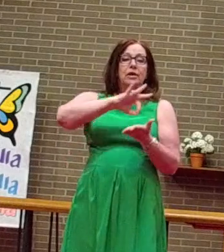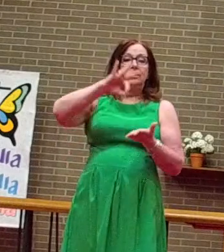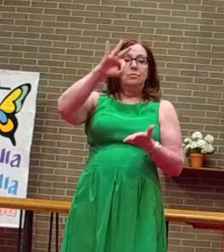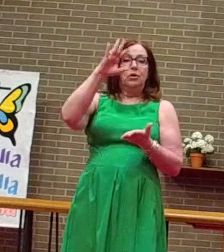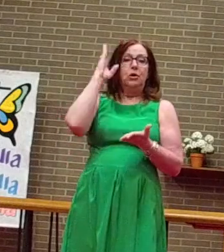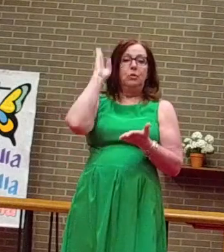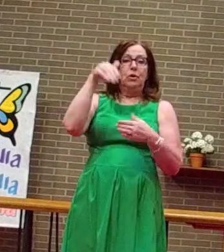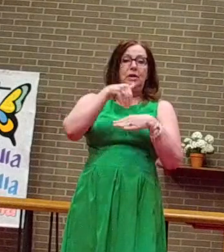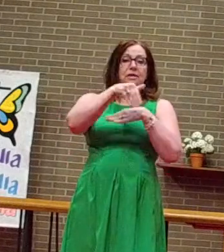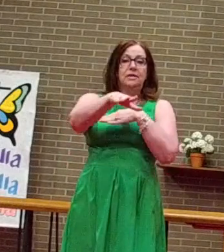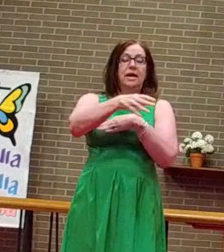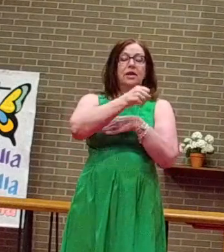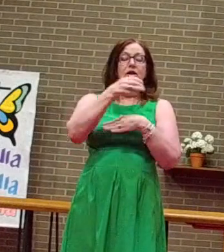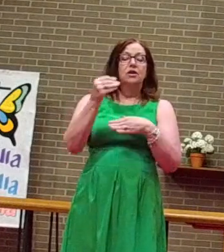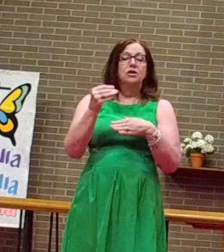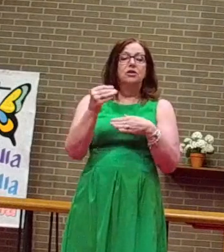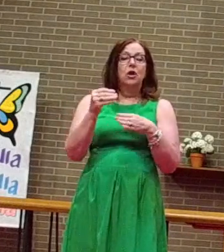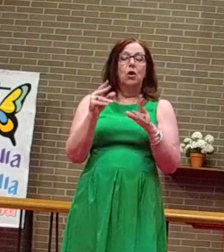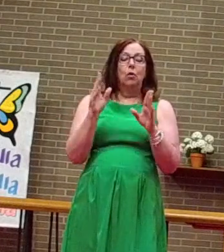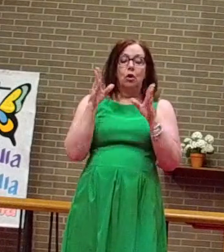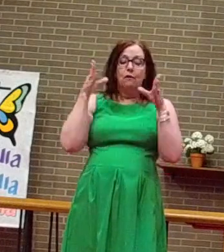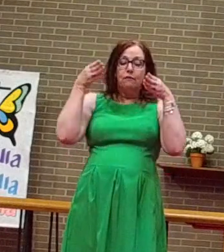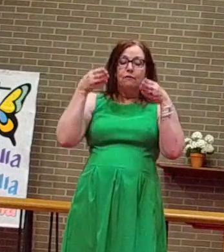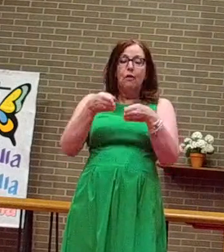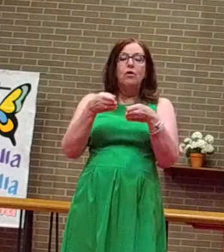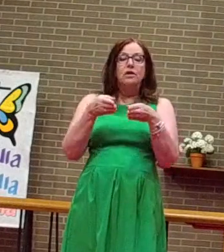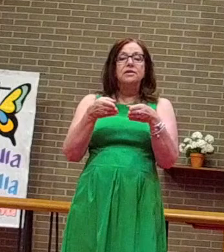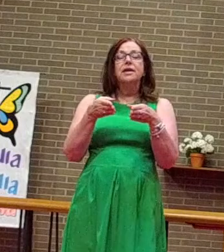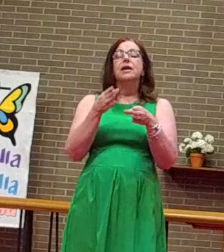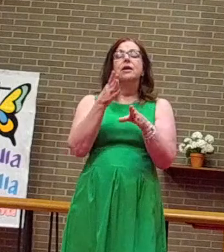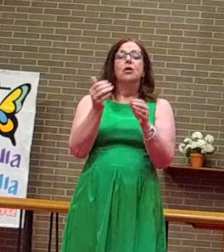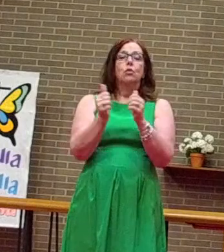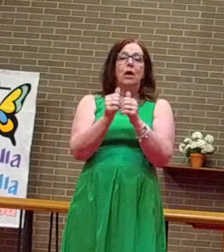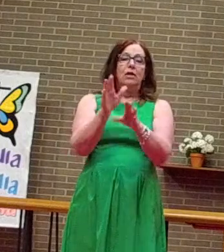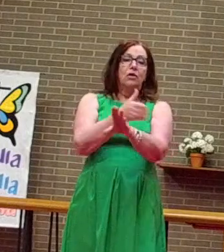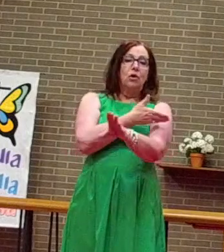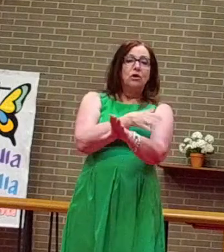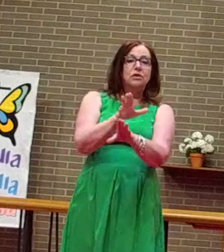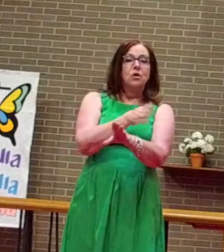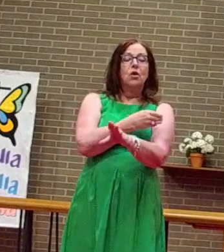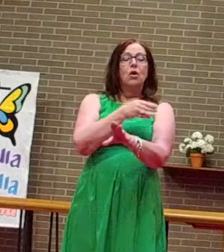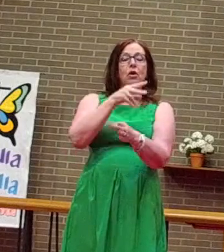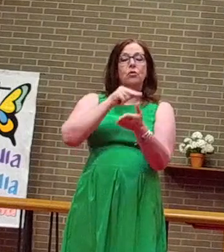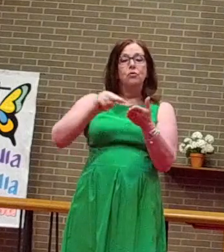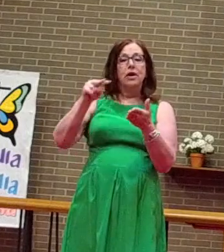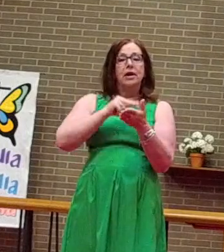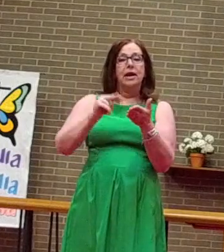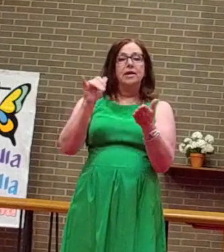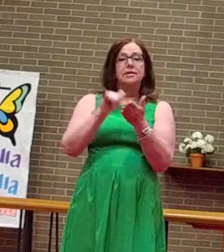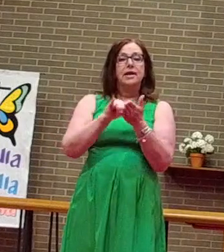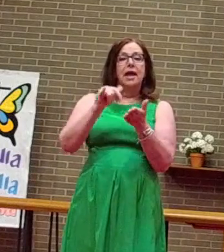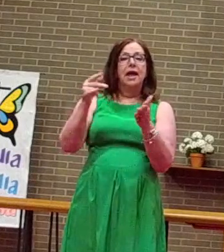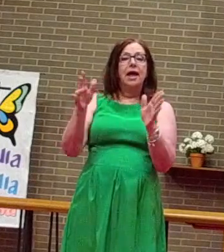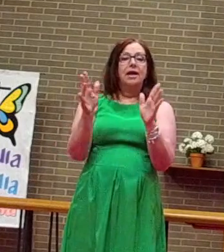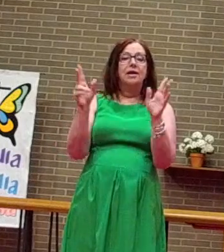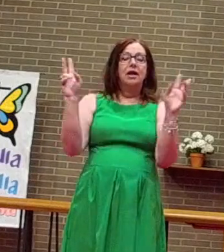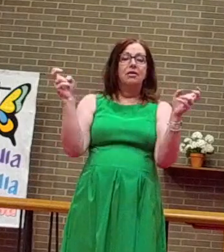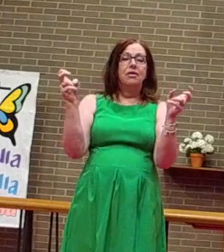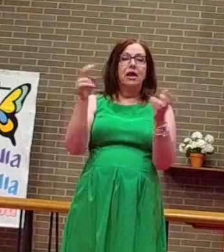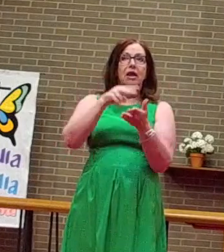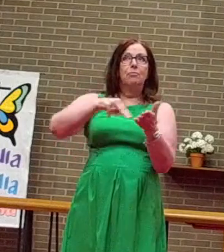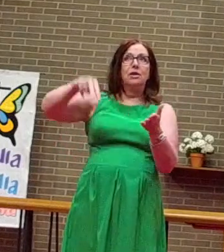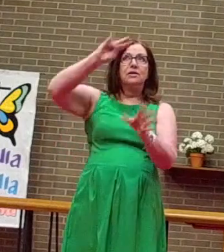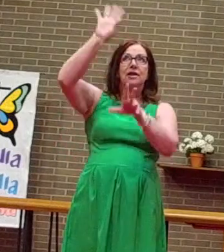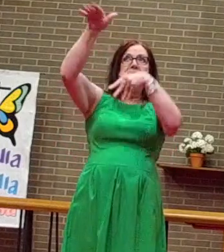focused on that theme that Jesus ascended into heaven. Today is also